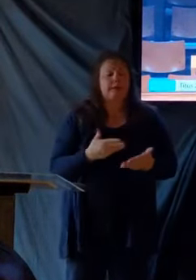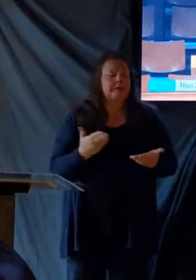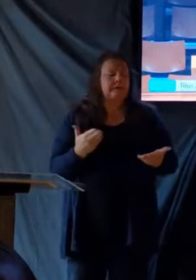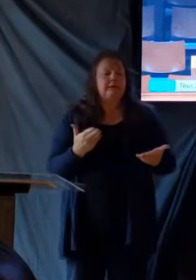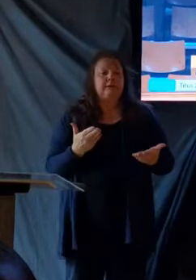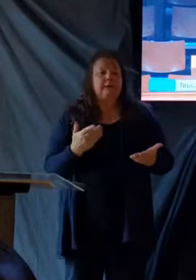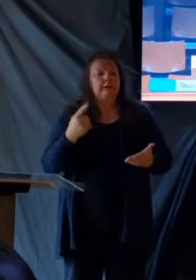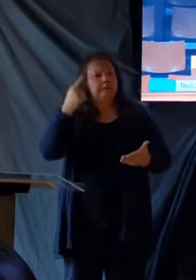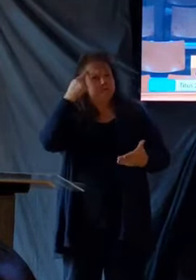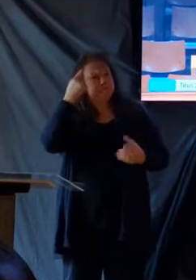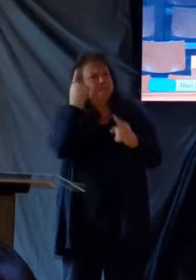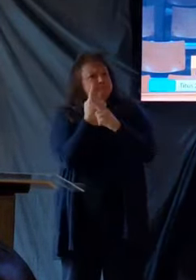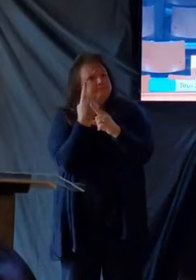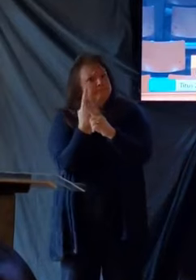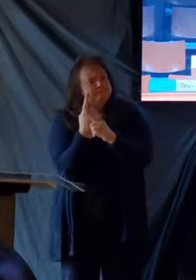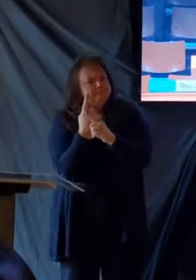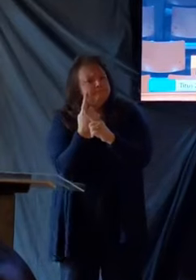Sound-minded,